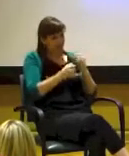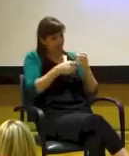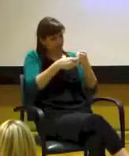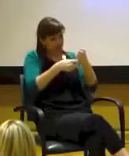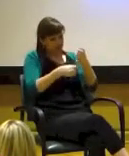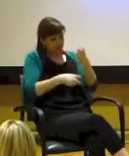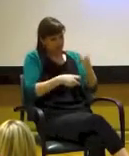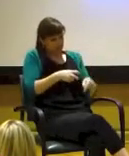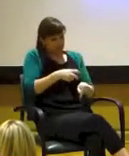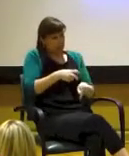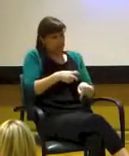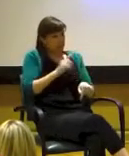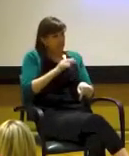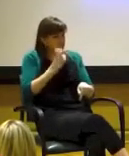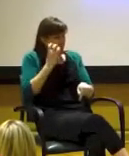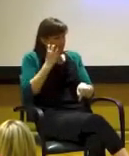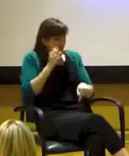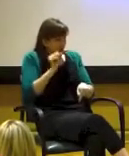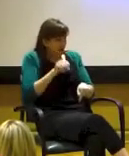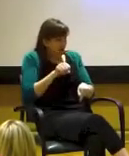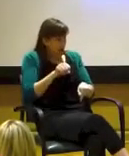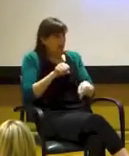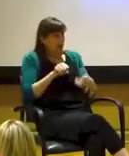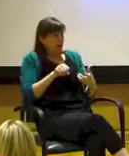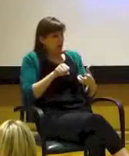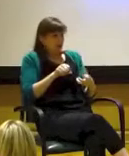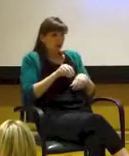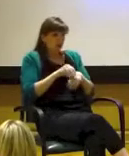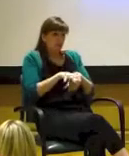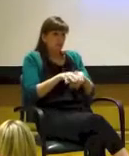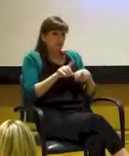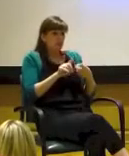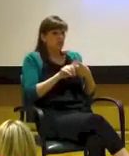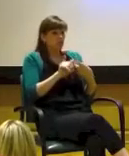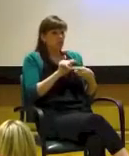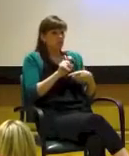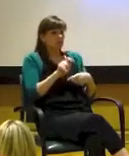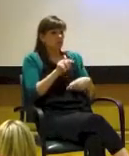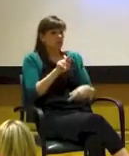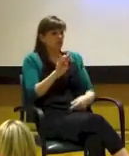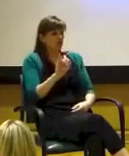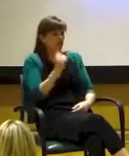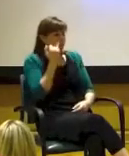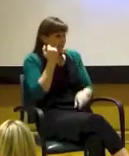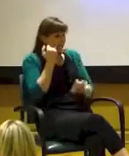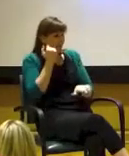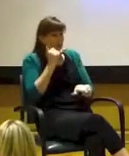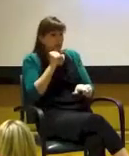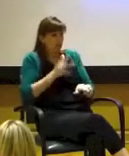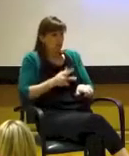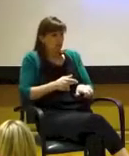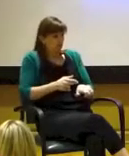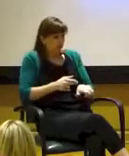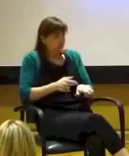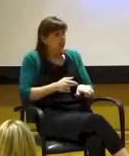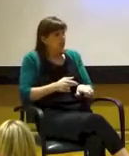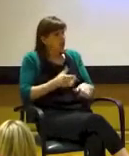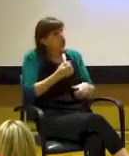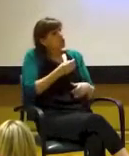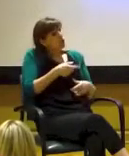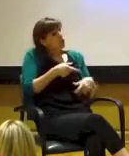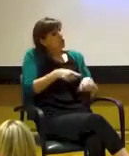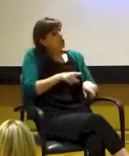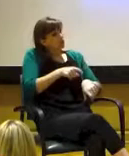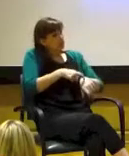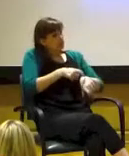too can be thick and contribute to tethering if it's not cut. And so at the